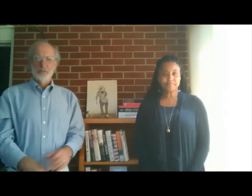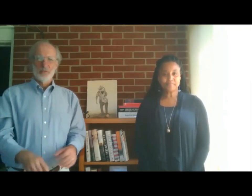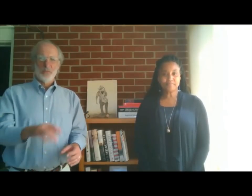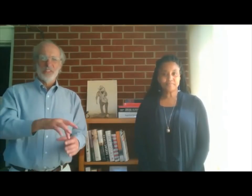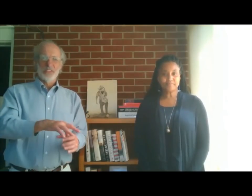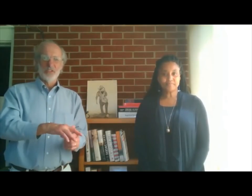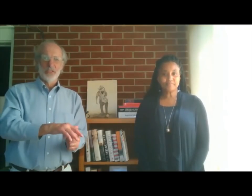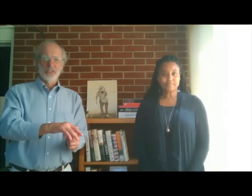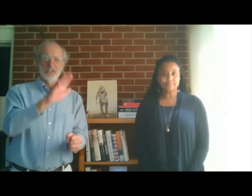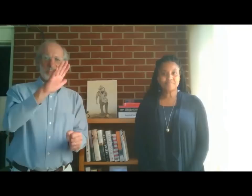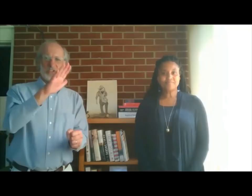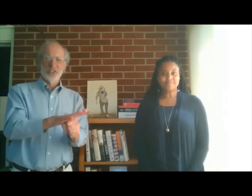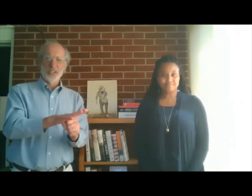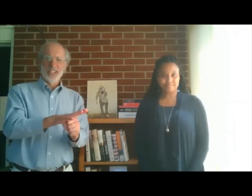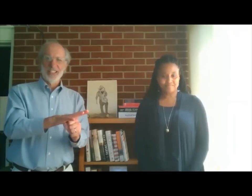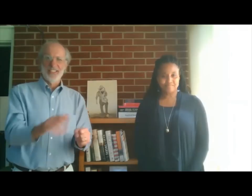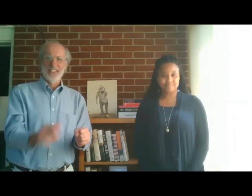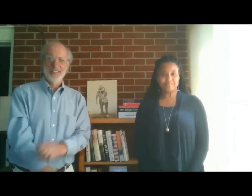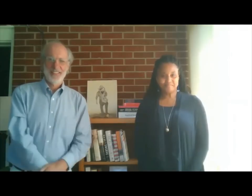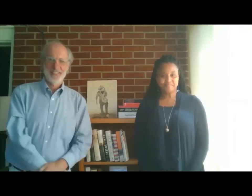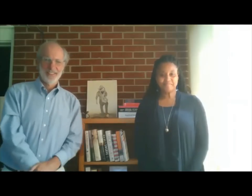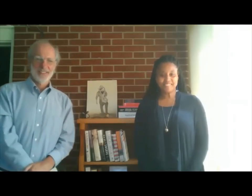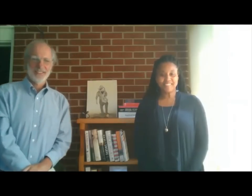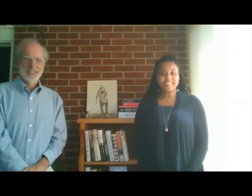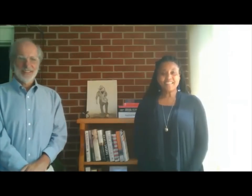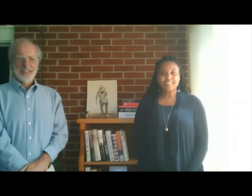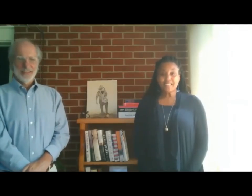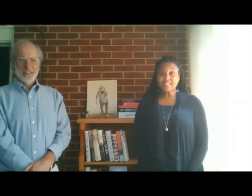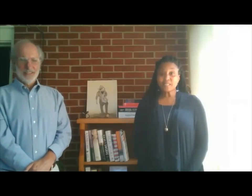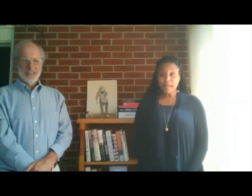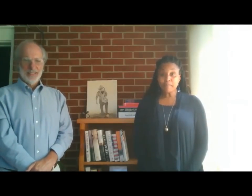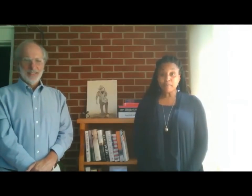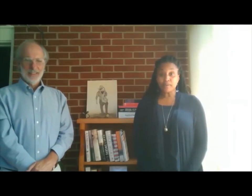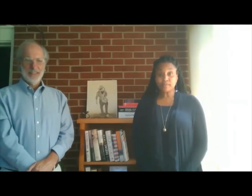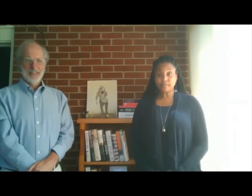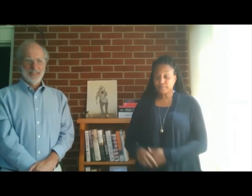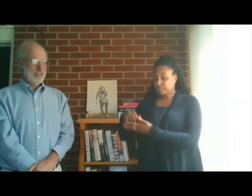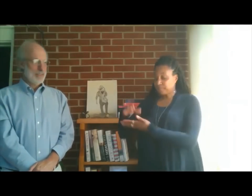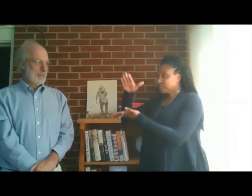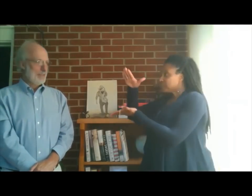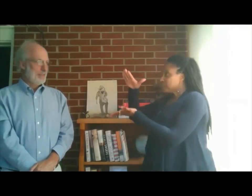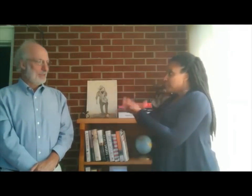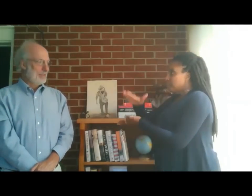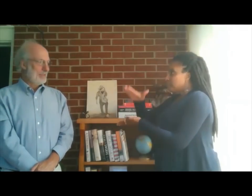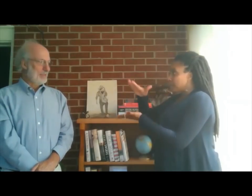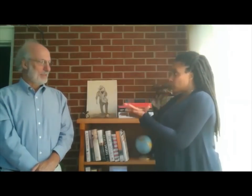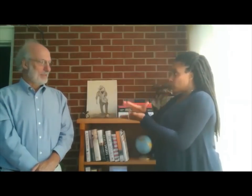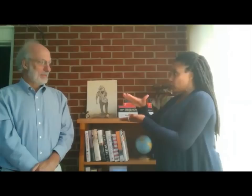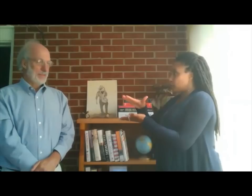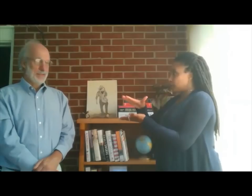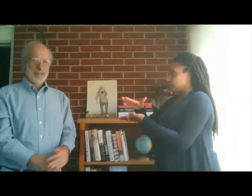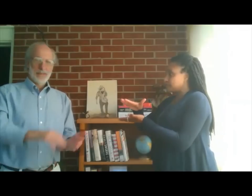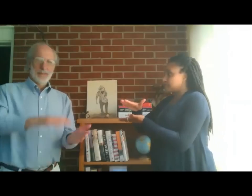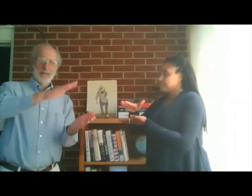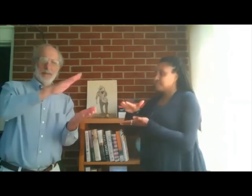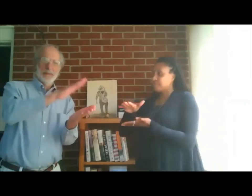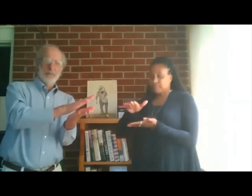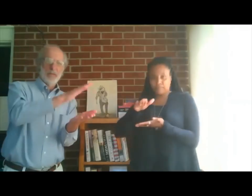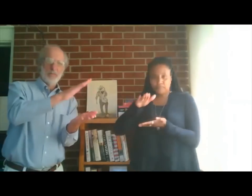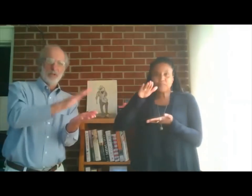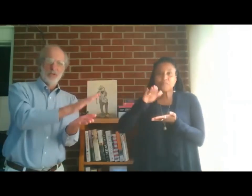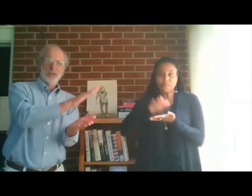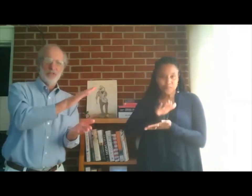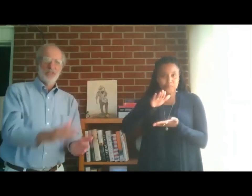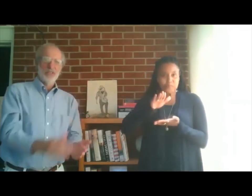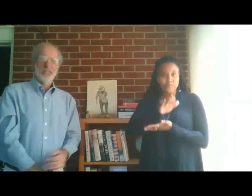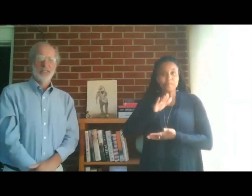And you're popping the soda. Soda. Next is paper. Paper.